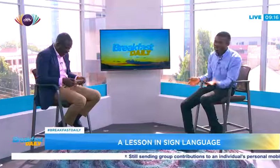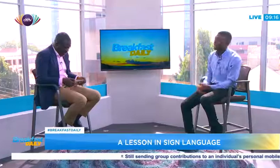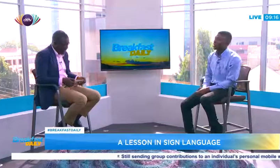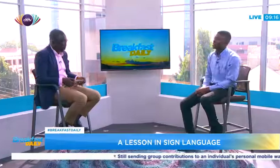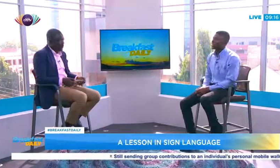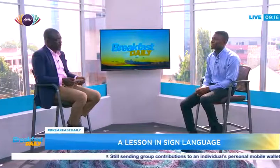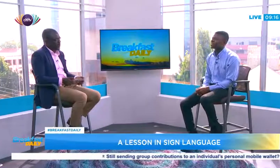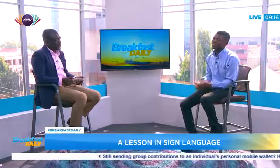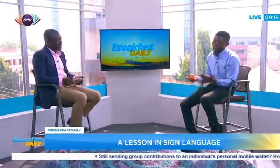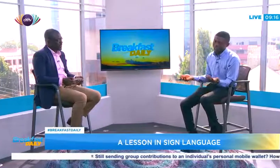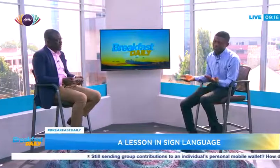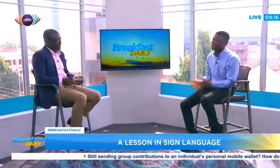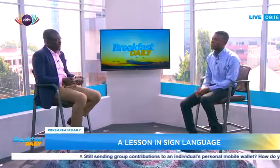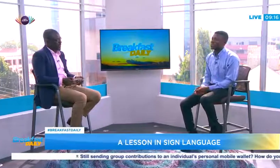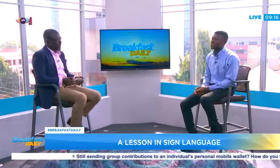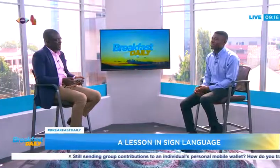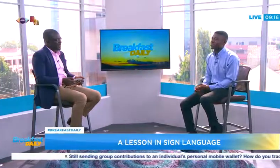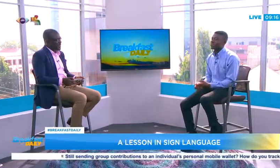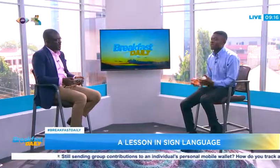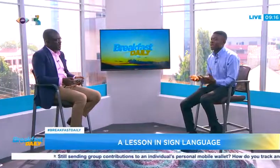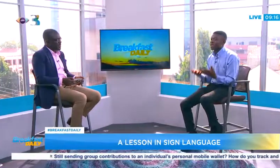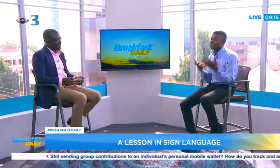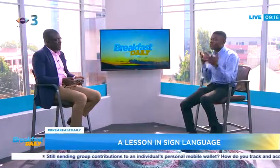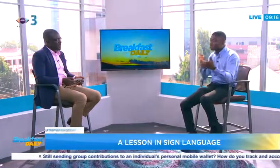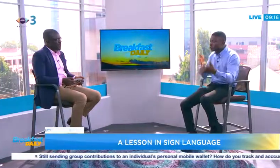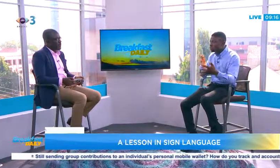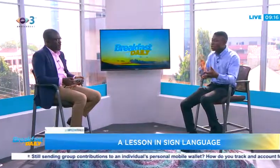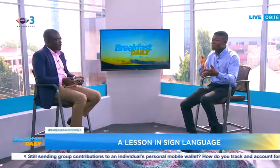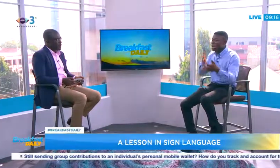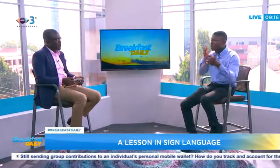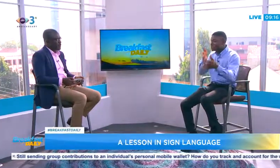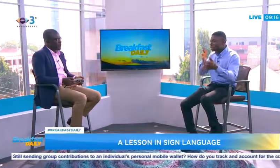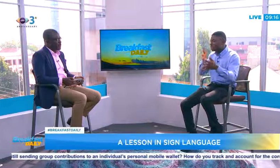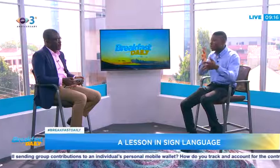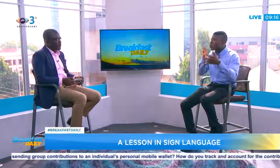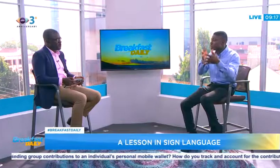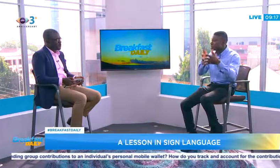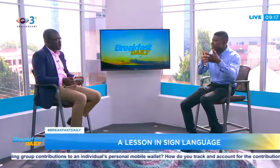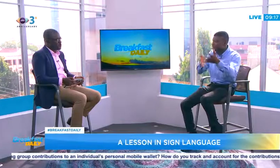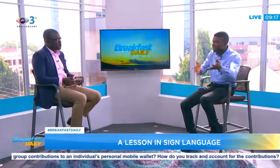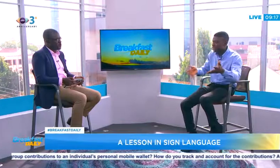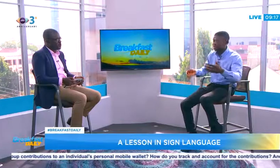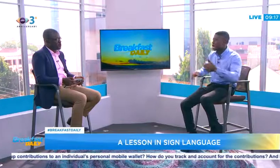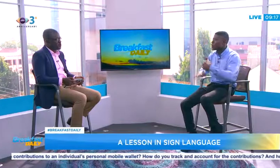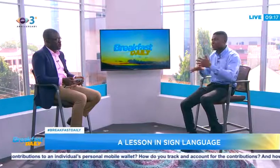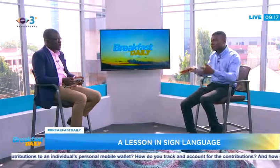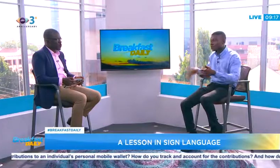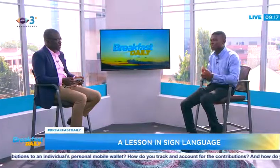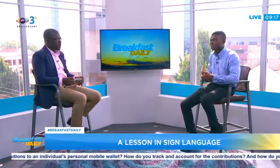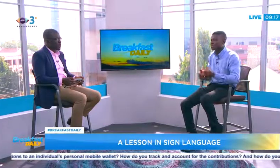now. Oh Lord. So if I concentrated on what they said, I would have stopped. But